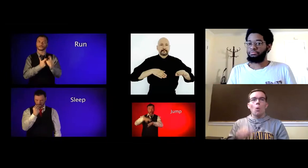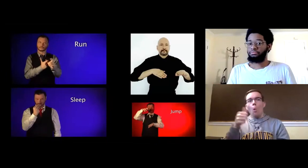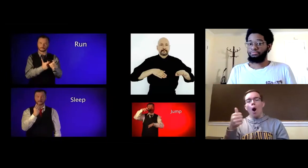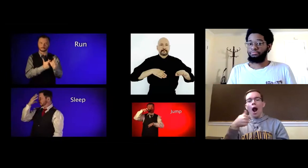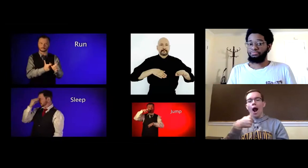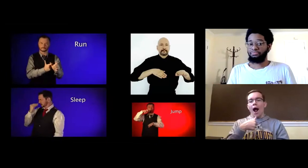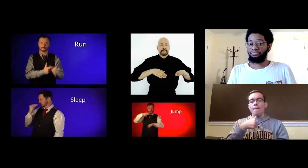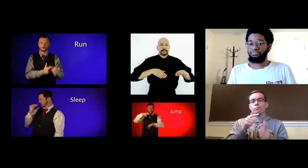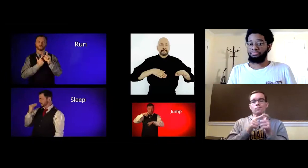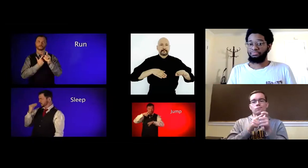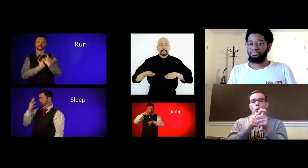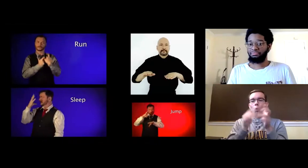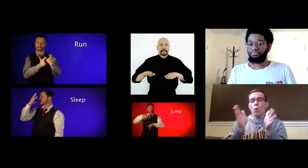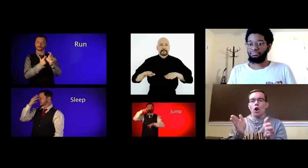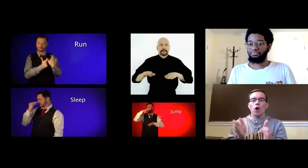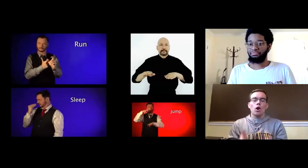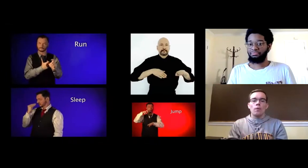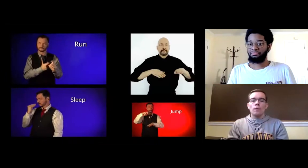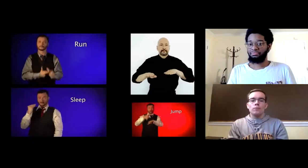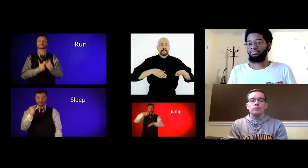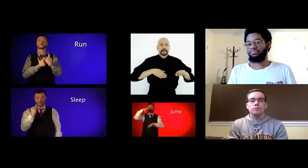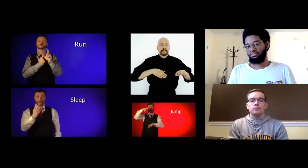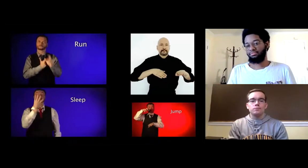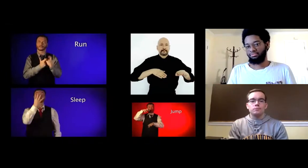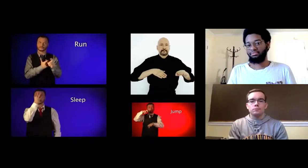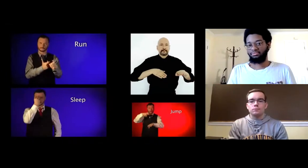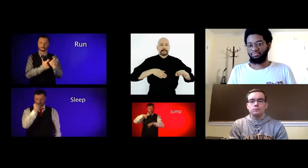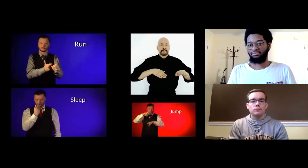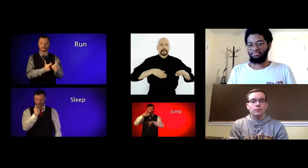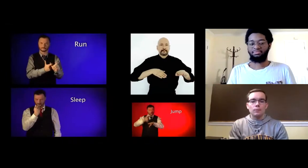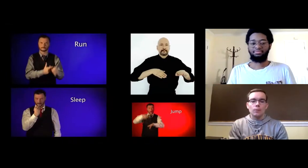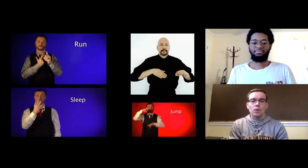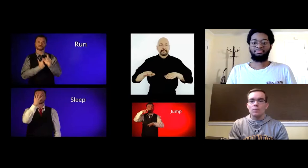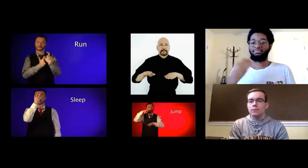I like to run. Or I'm a runner.